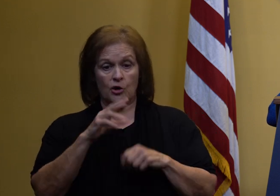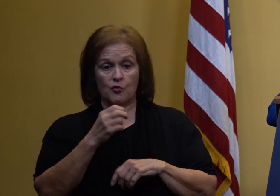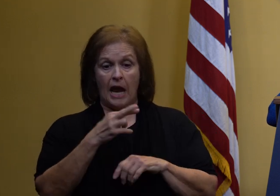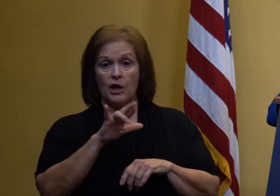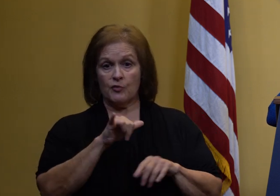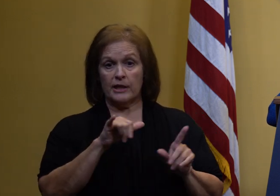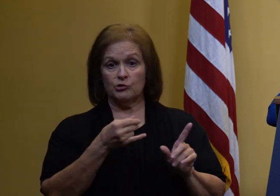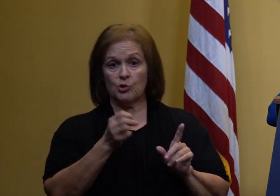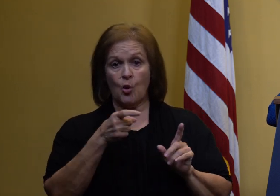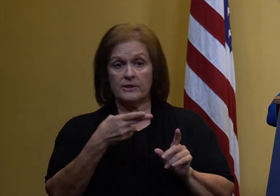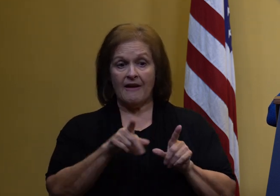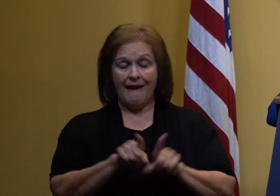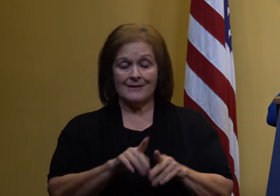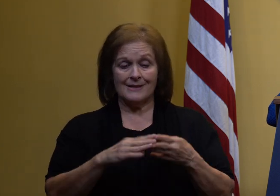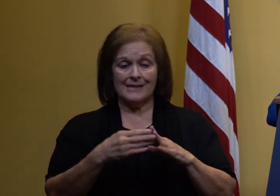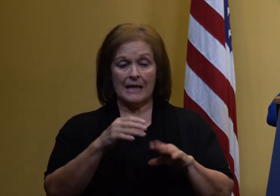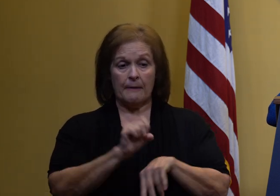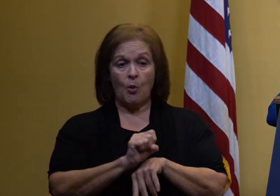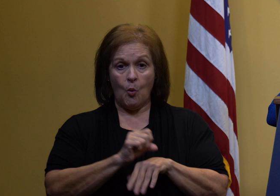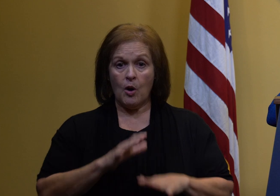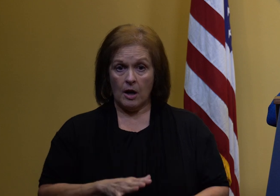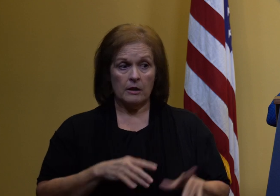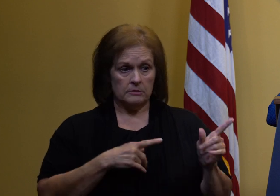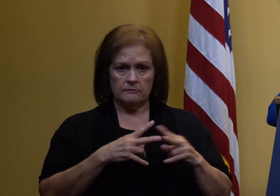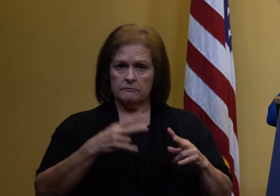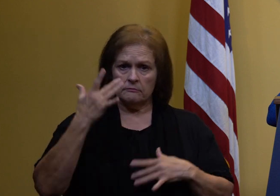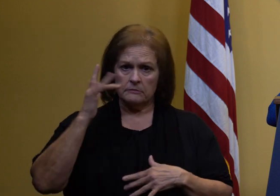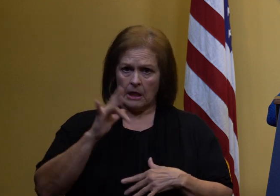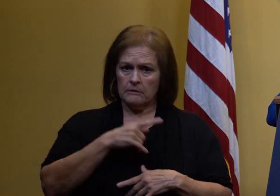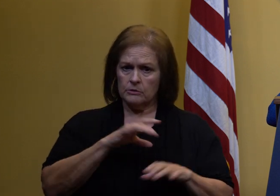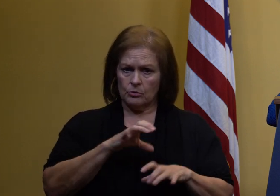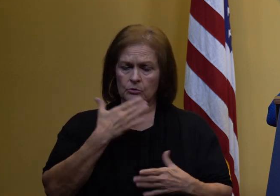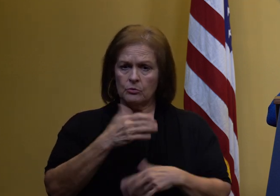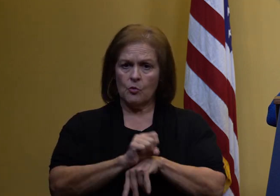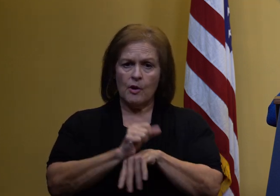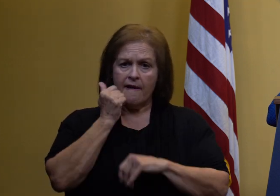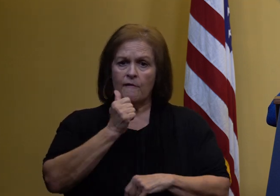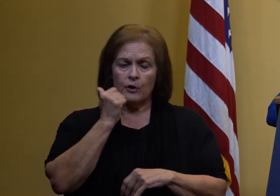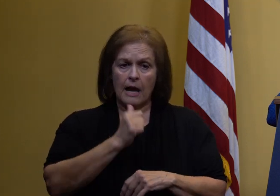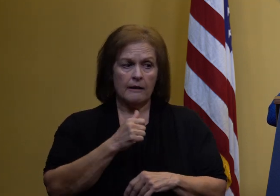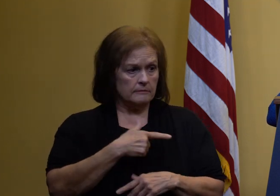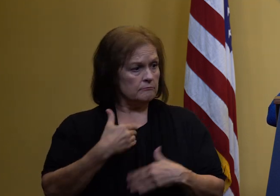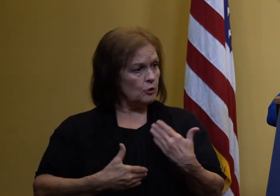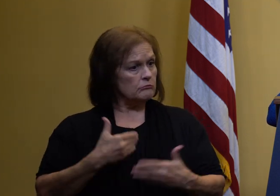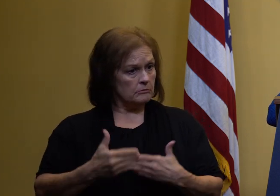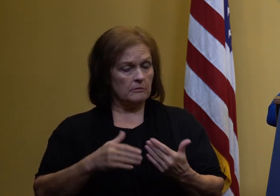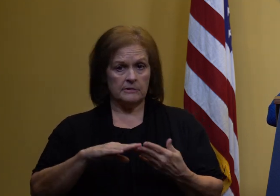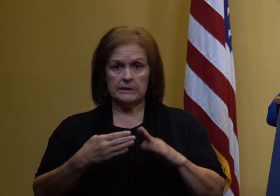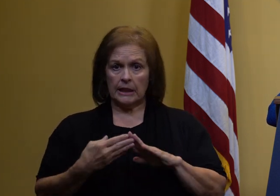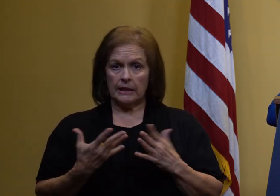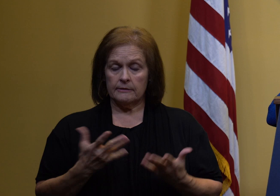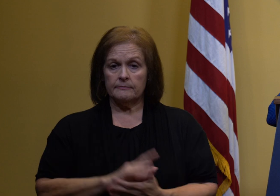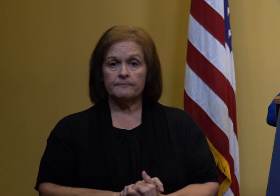Gregory Joseph as a city employee that is competent and very effective in the day-to-day progress that the city of New Orleans